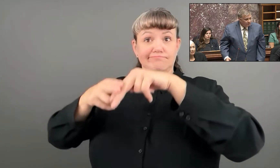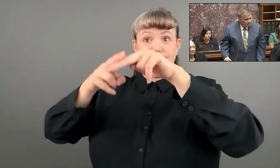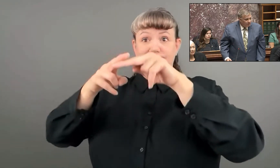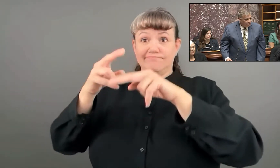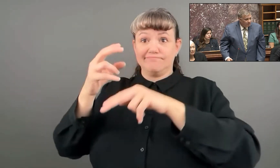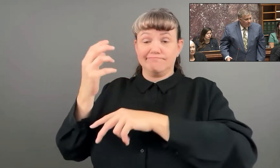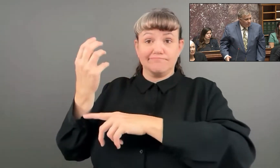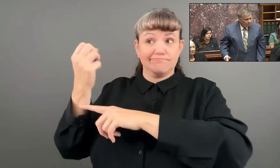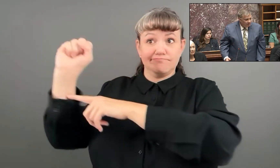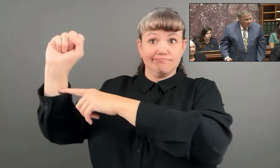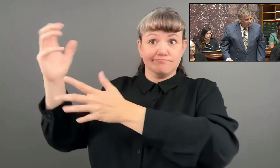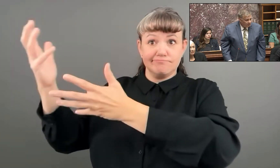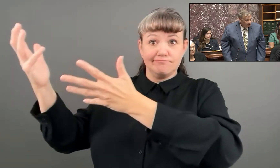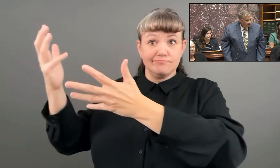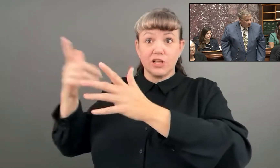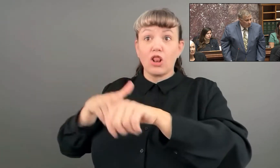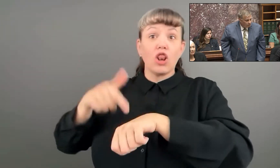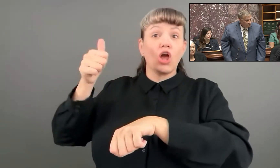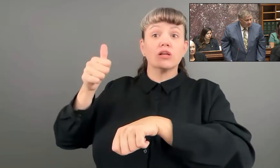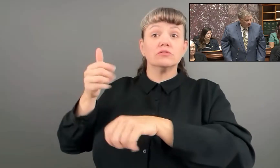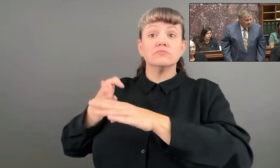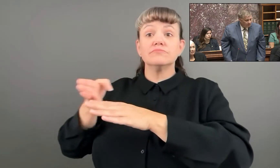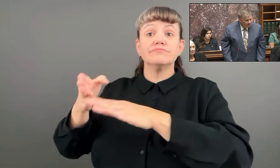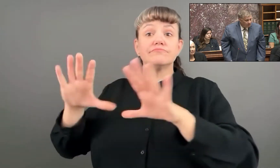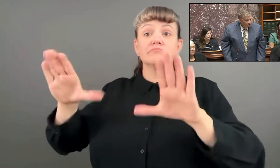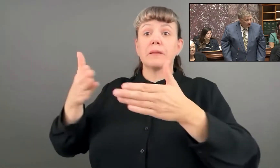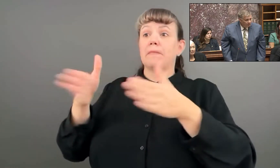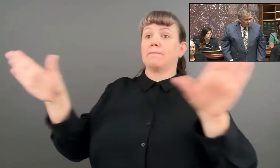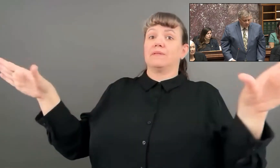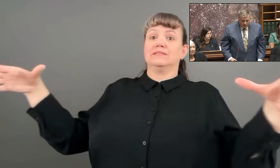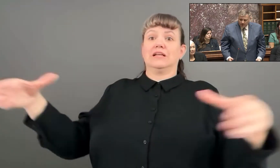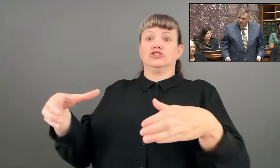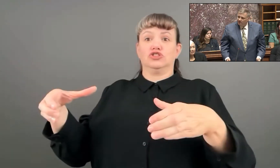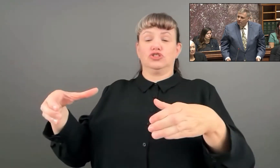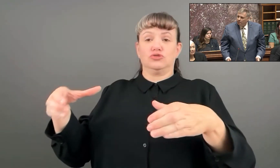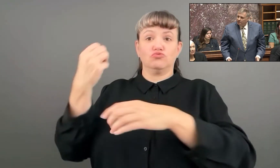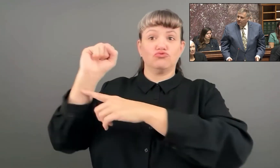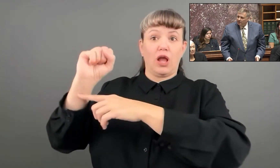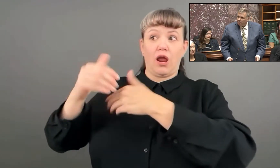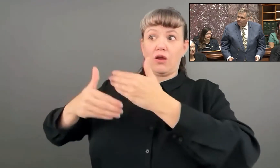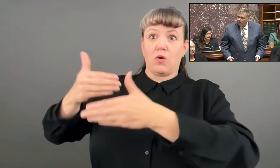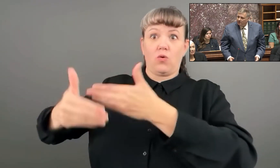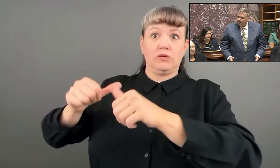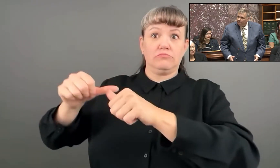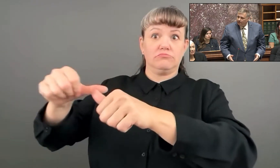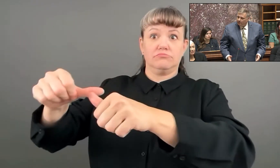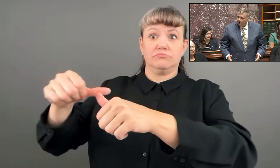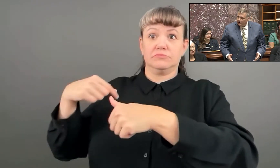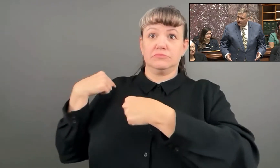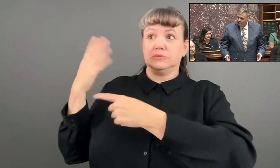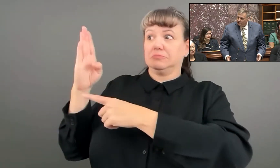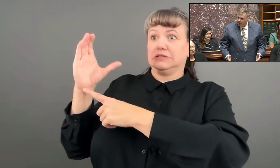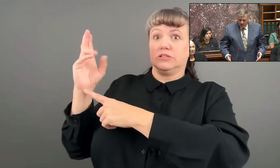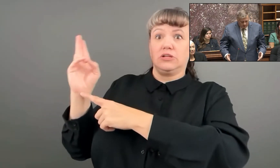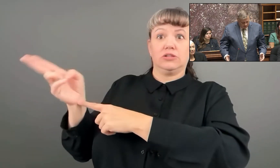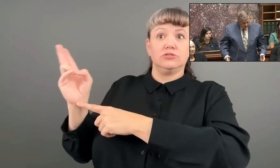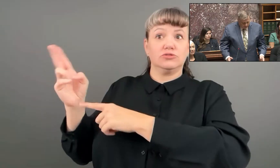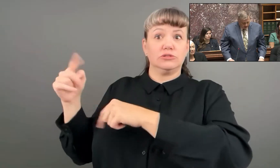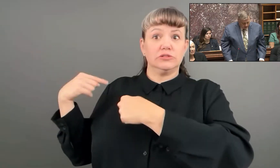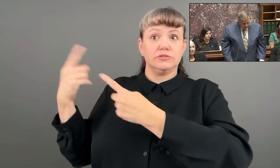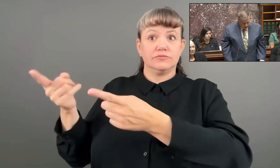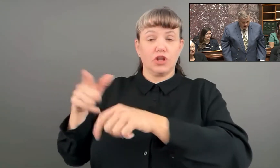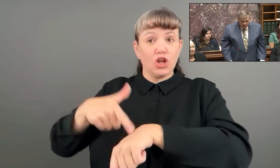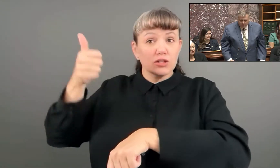sector strike in BC history is ongoing as we speak. So it's not unreasonable to think there is going to be further escalating